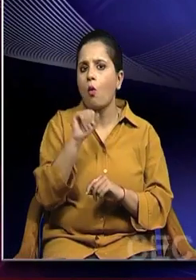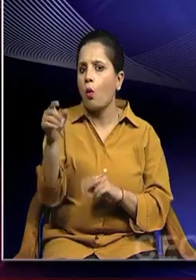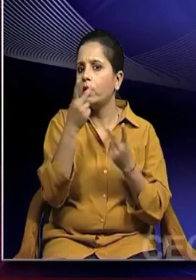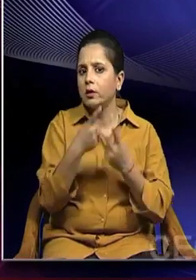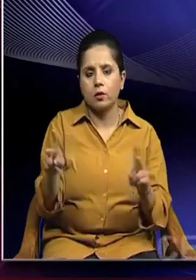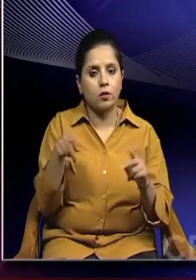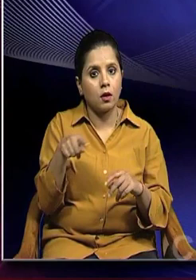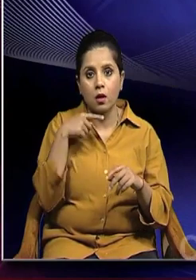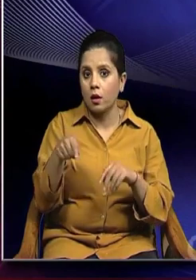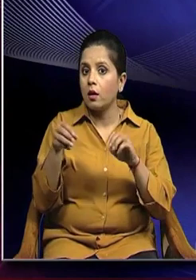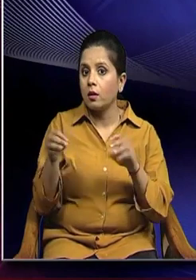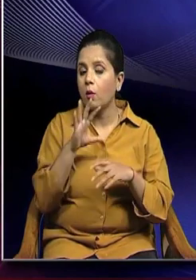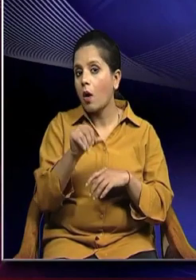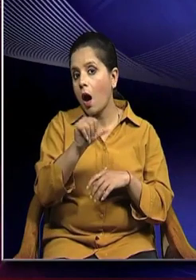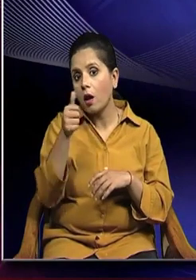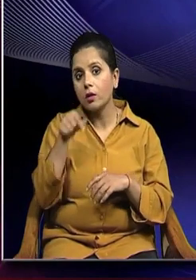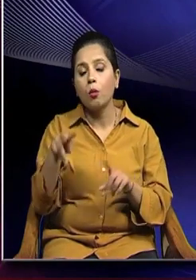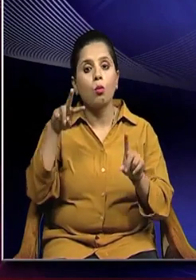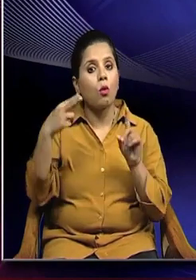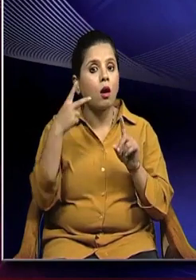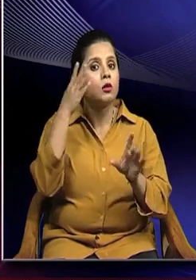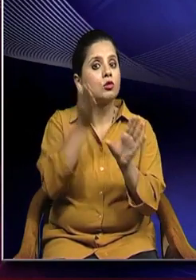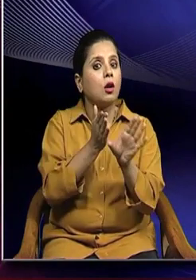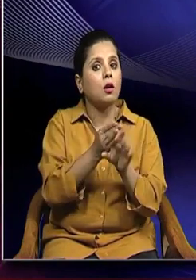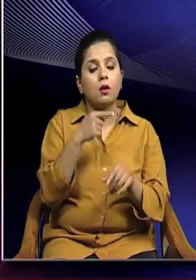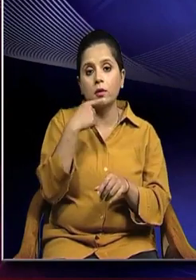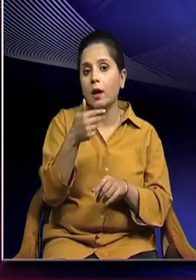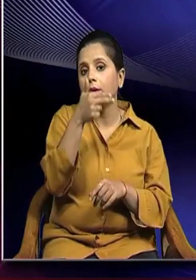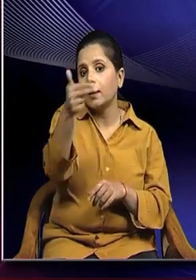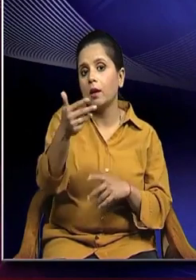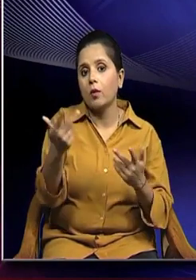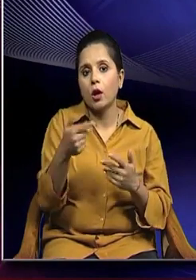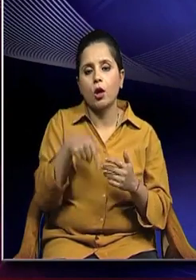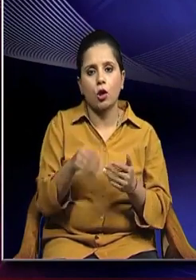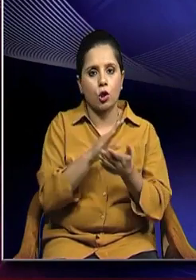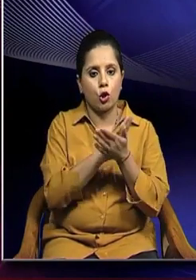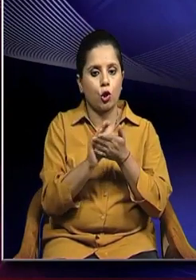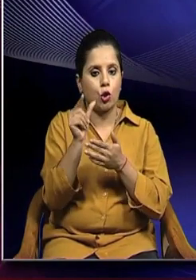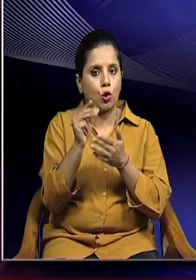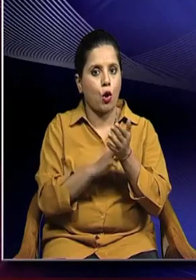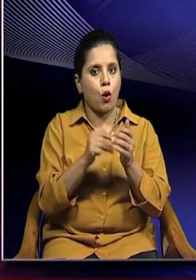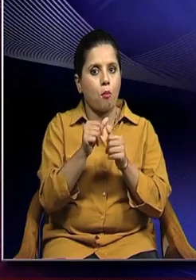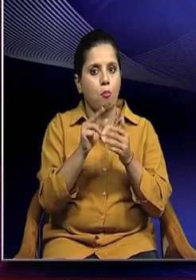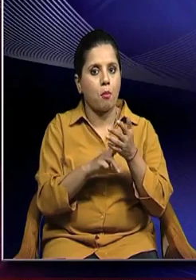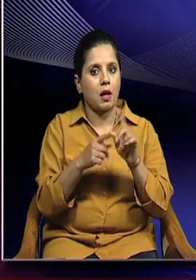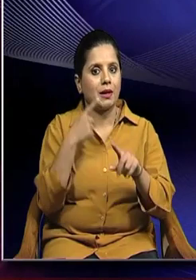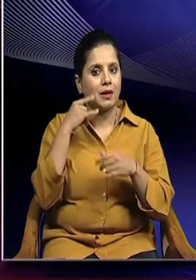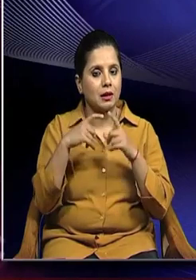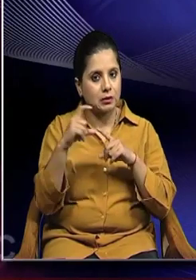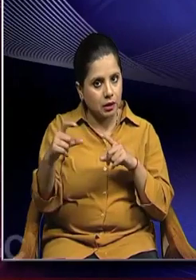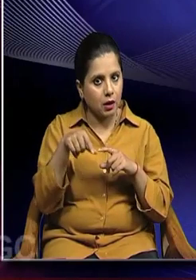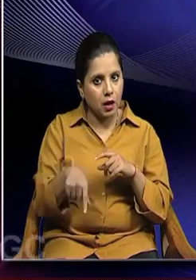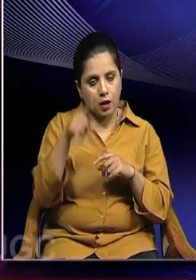and introduced another dimension of psychology, which is called as humanistic psychology, and it reflects